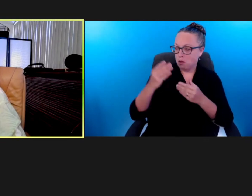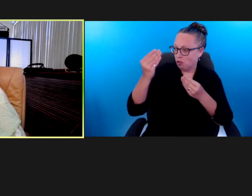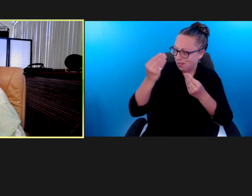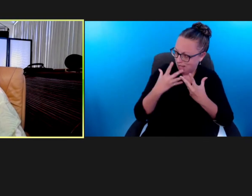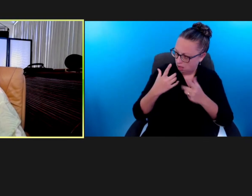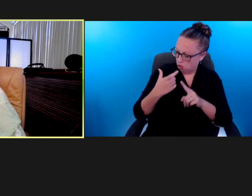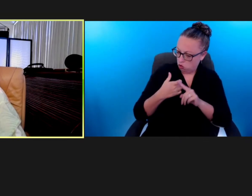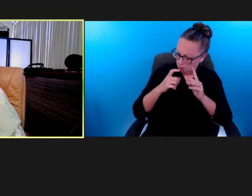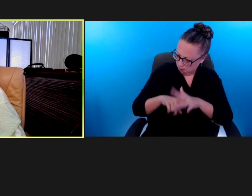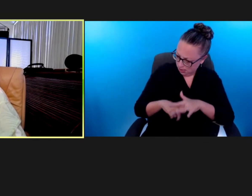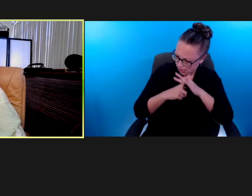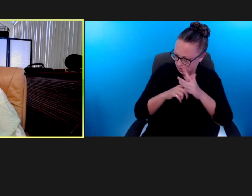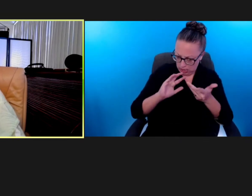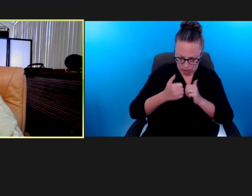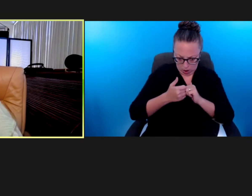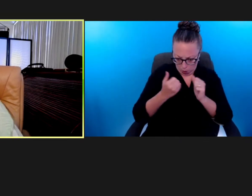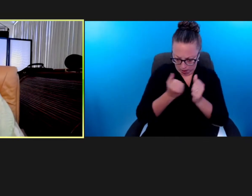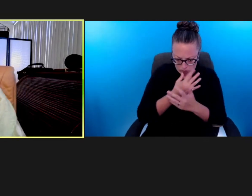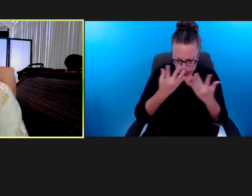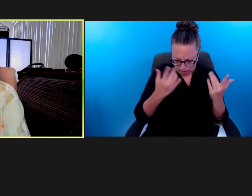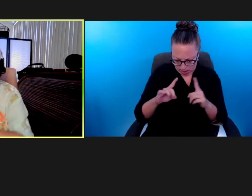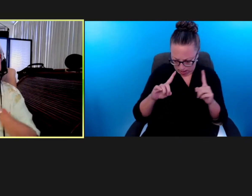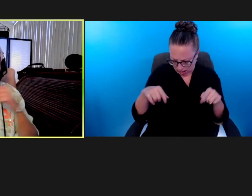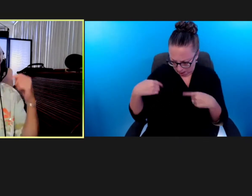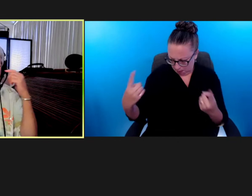the beginning how this all happened. I will.